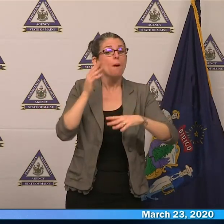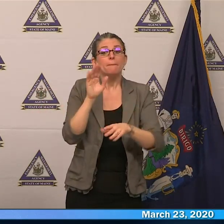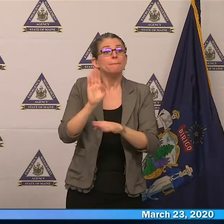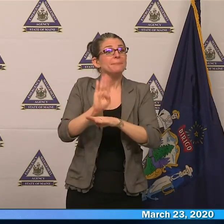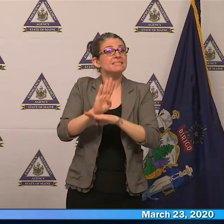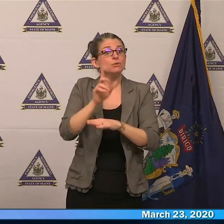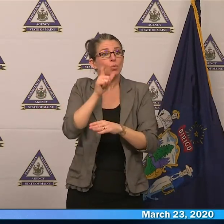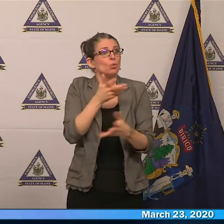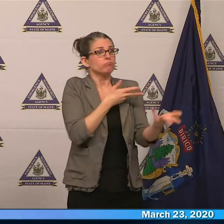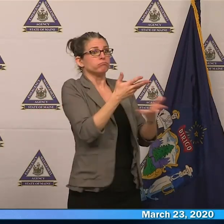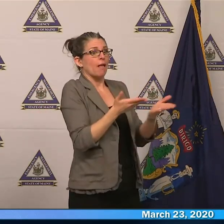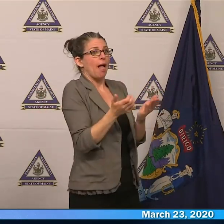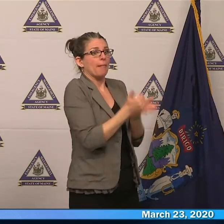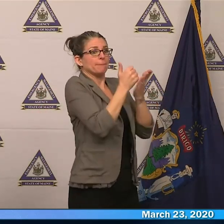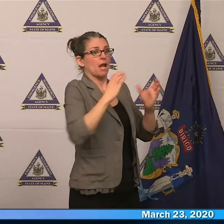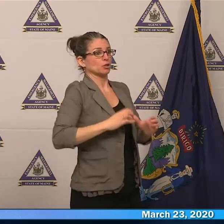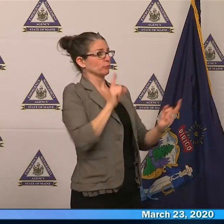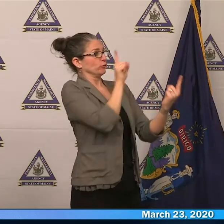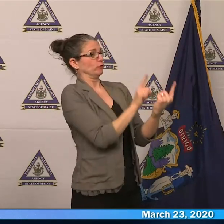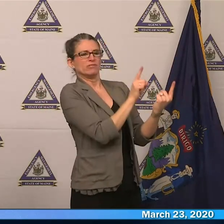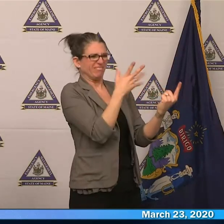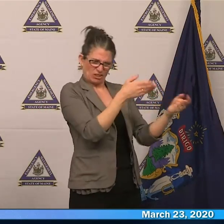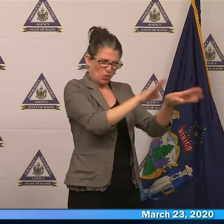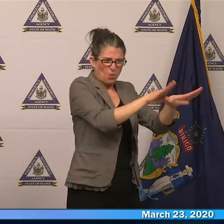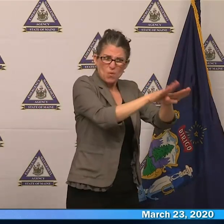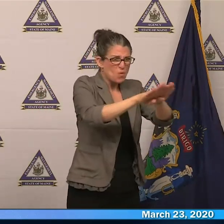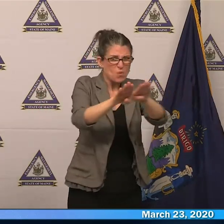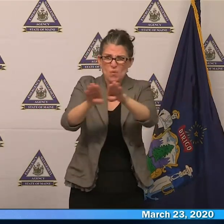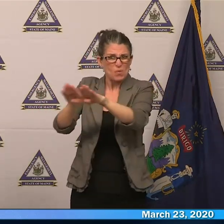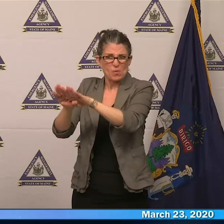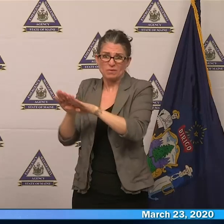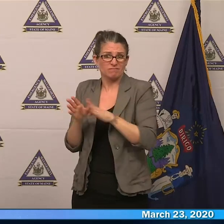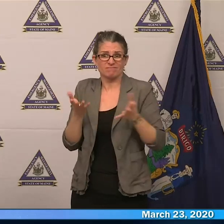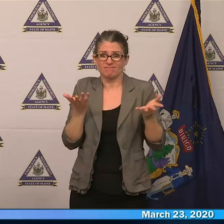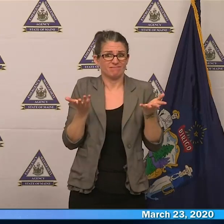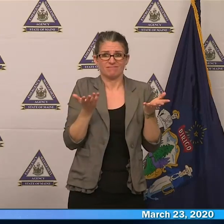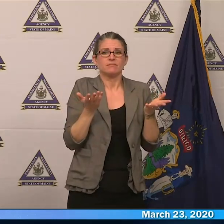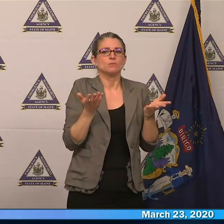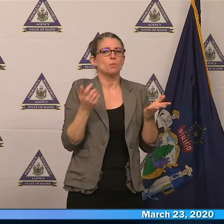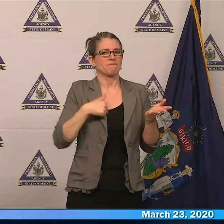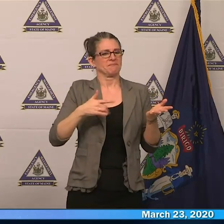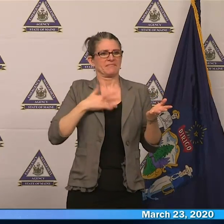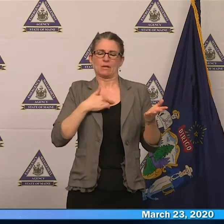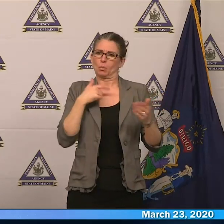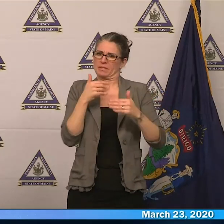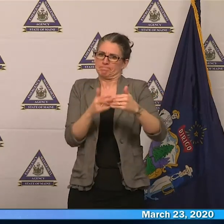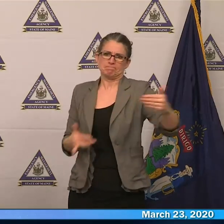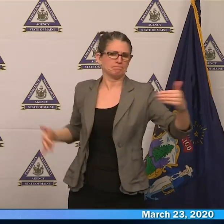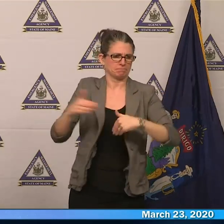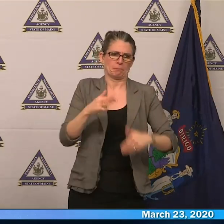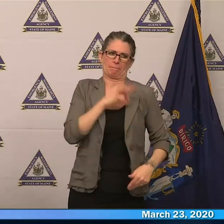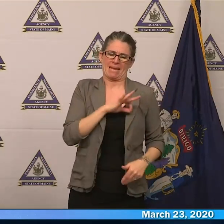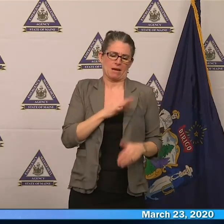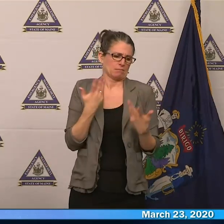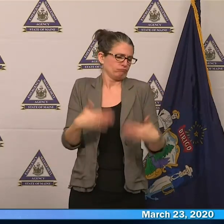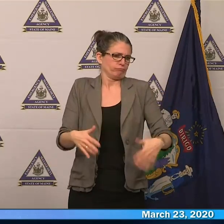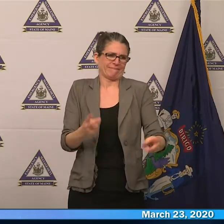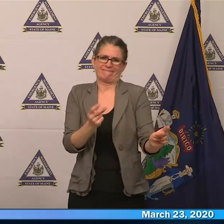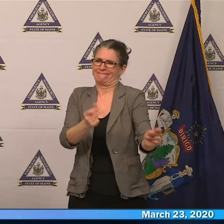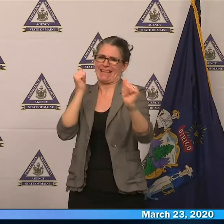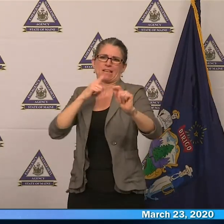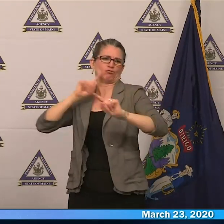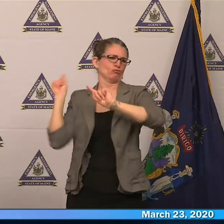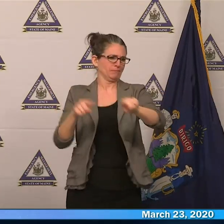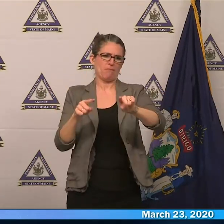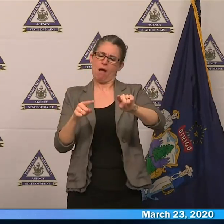different place from other states. So I think we have to recognize what's already been put into place. The other thing that I think we have to